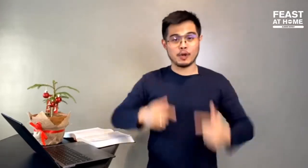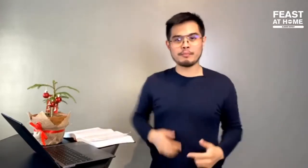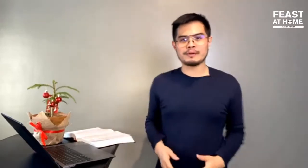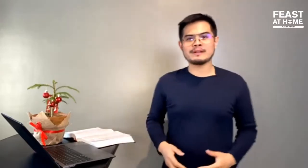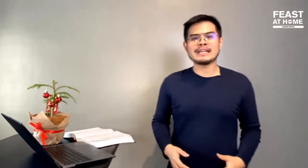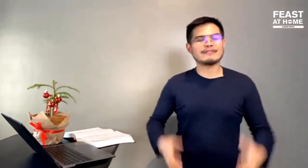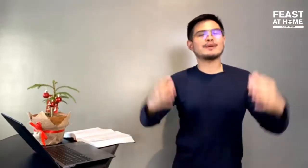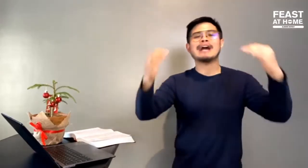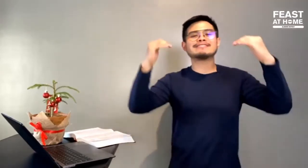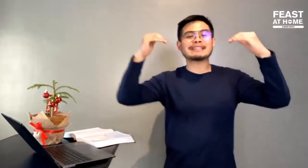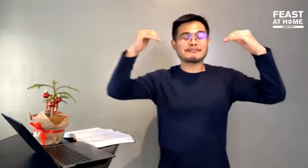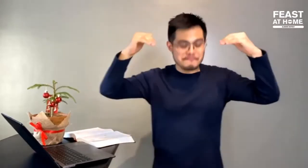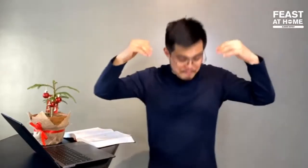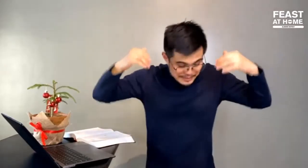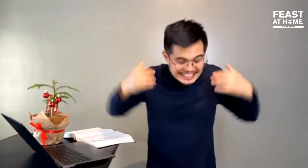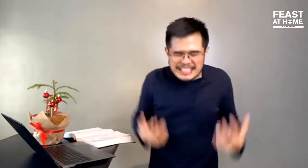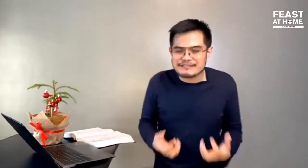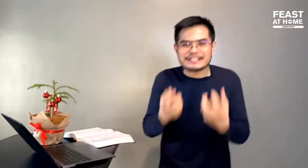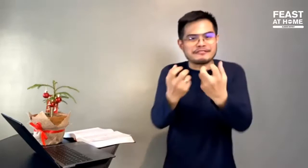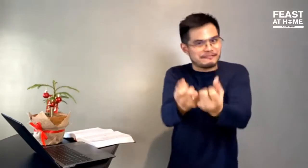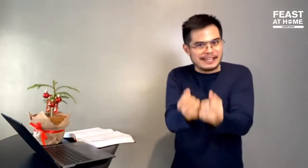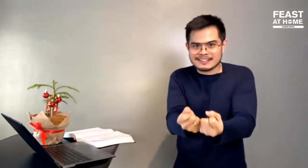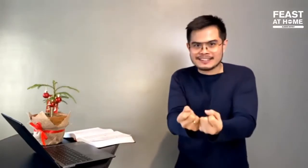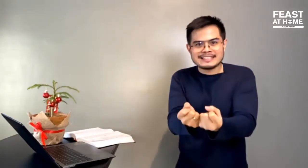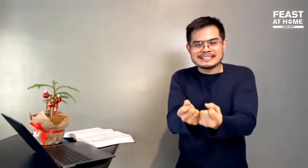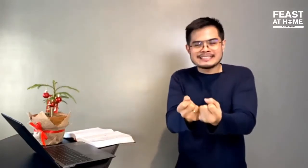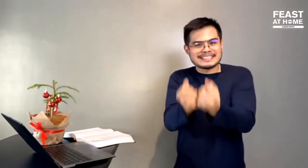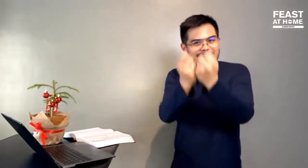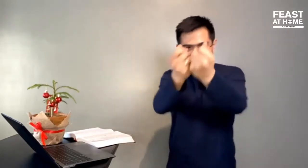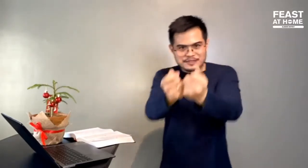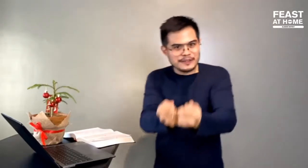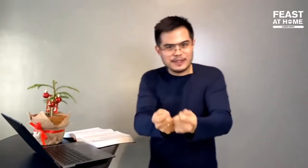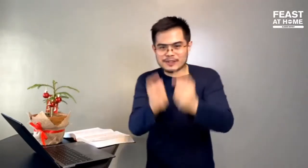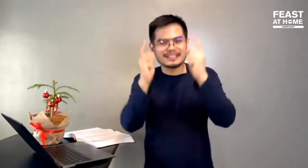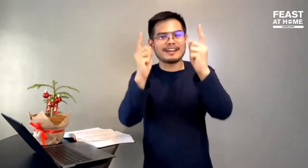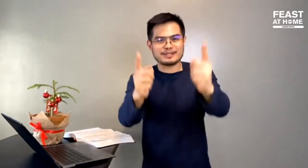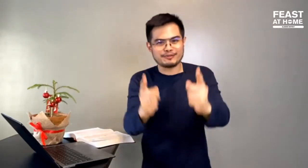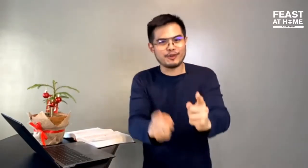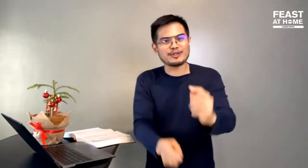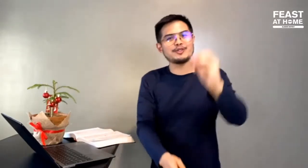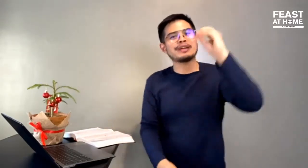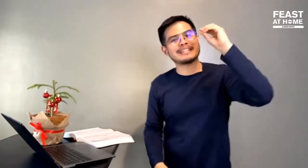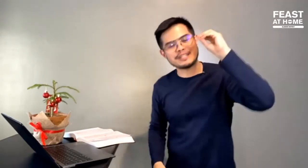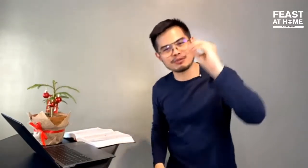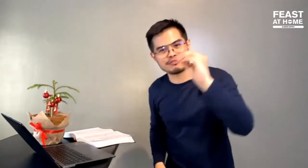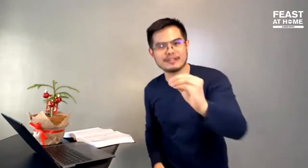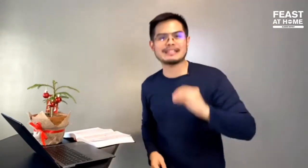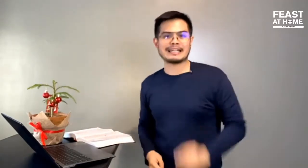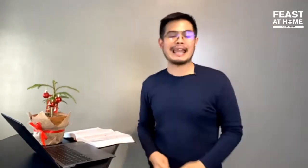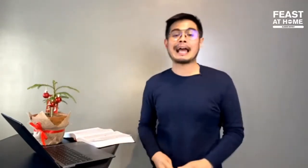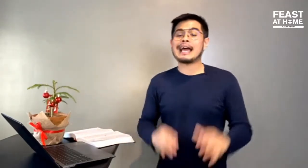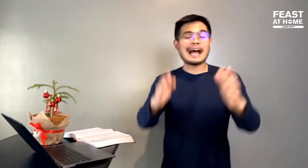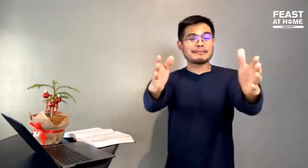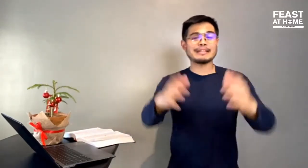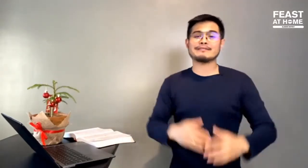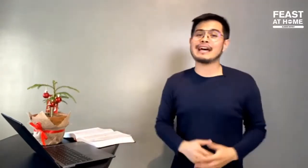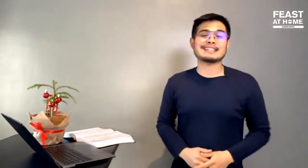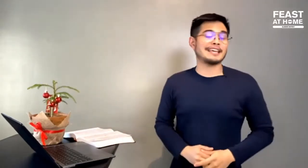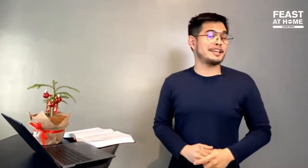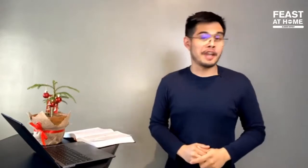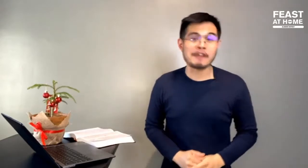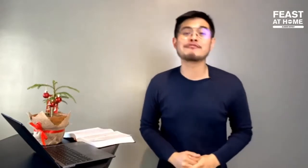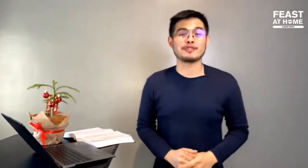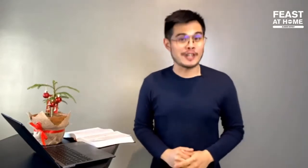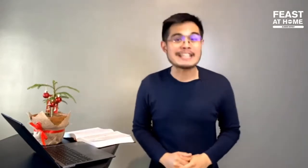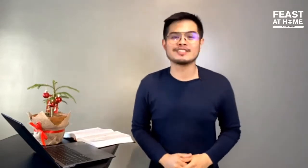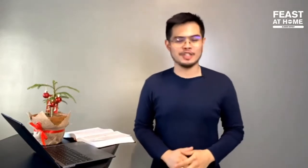have that hope, if you have that belief in faith that God is with you, that God is for you, and that He will fill that lack, I believe that